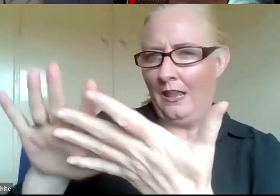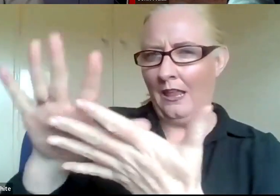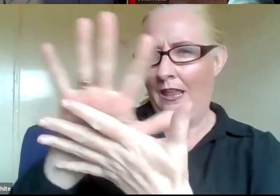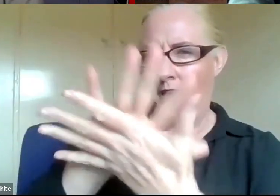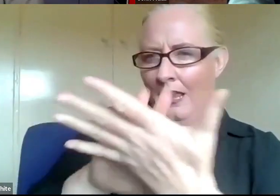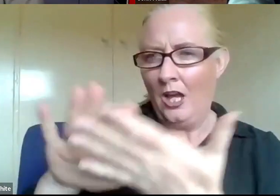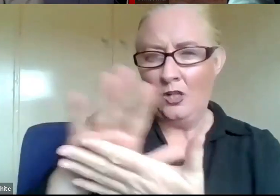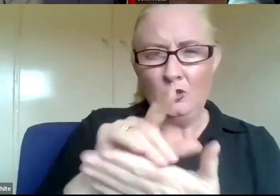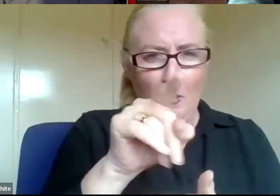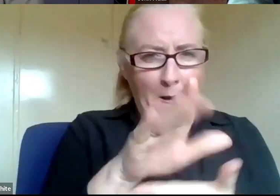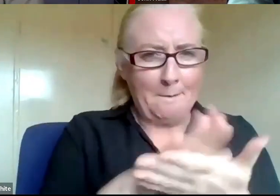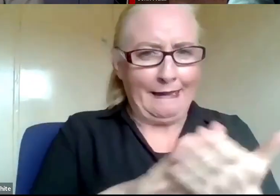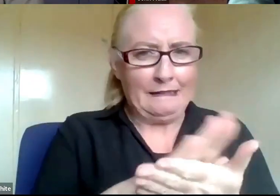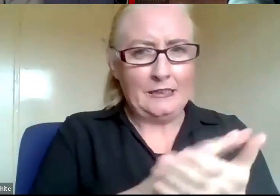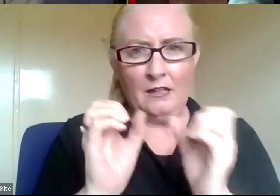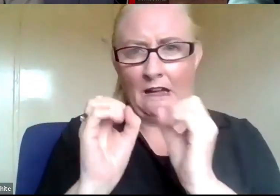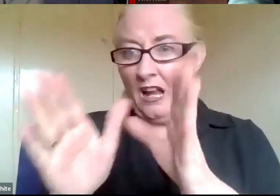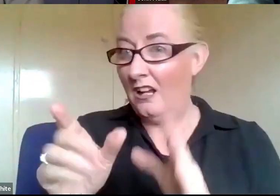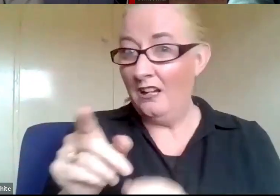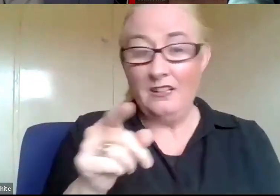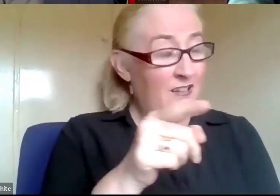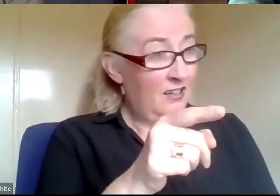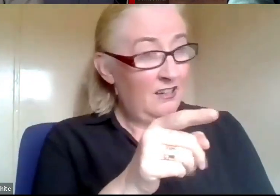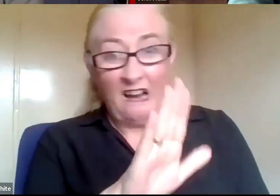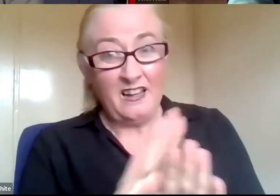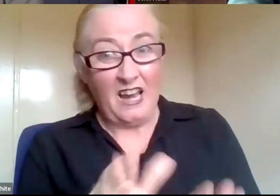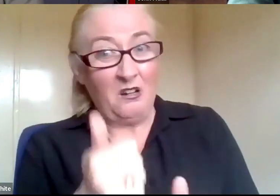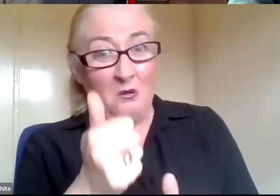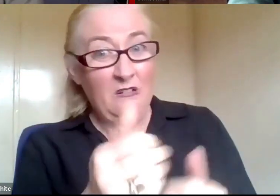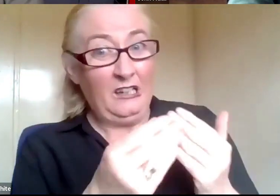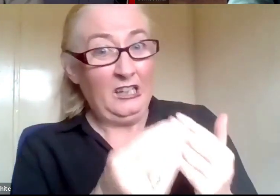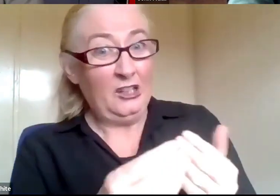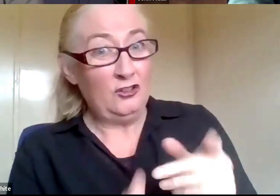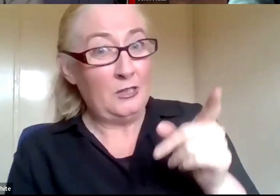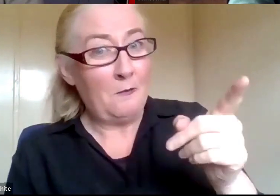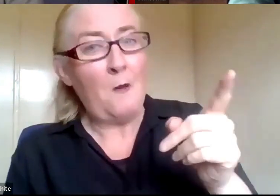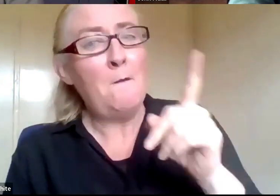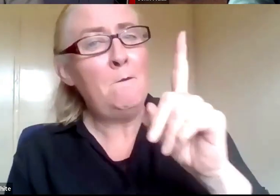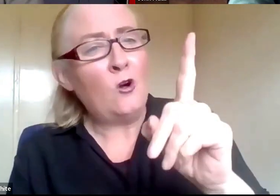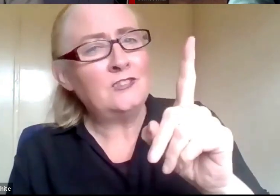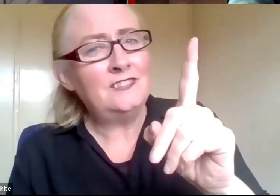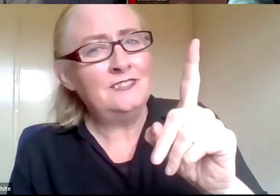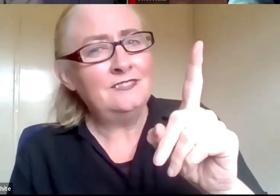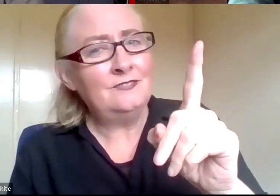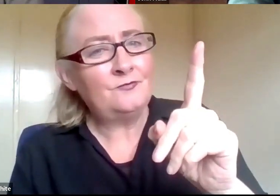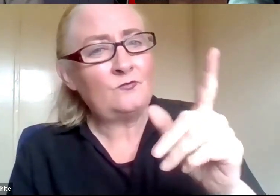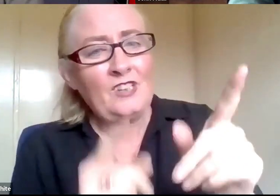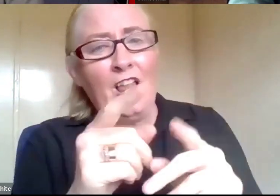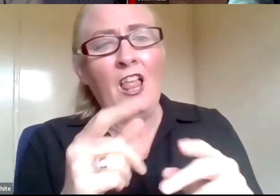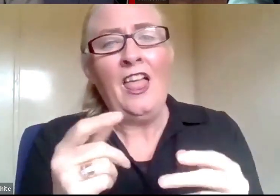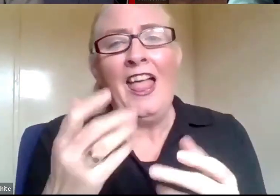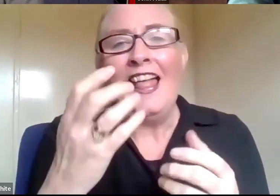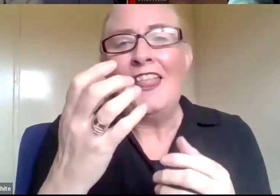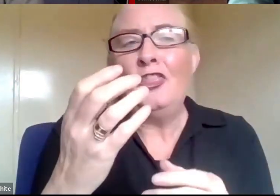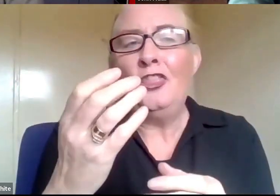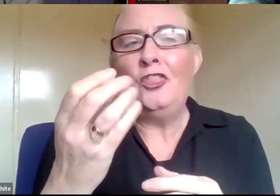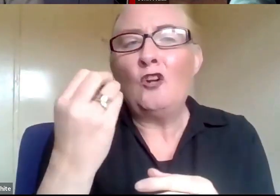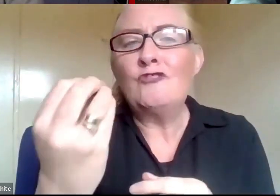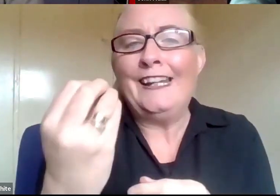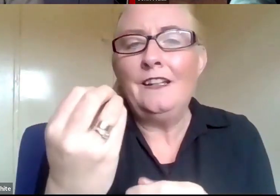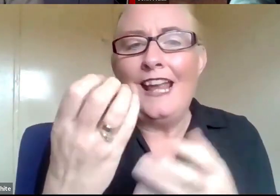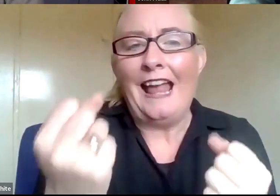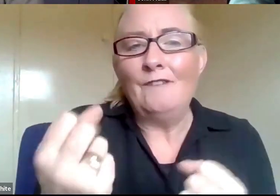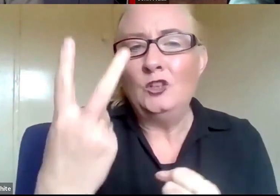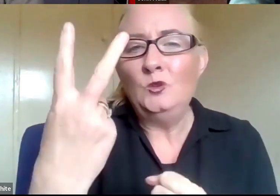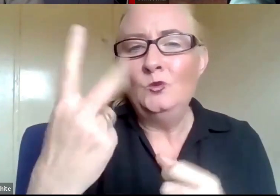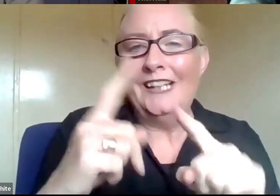only good leadership, but leadership for good. The Greeks had two different words, kalos, which means